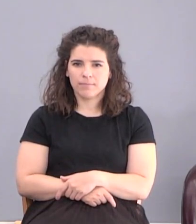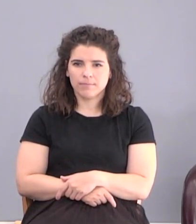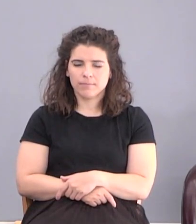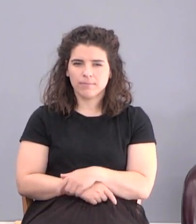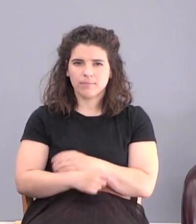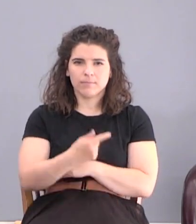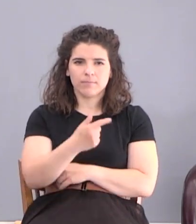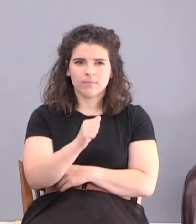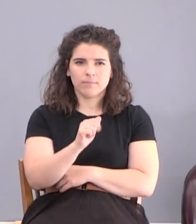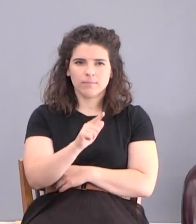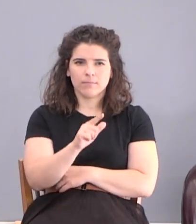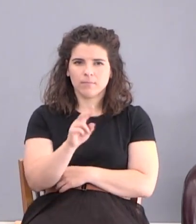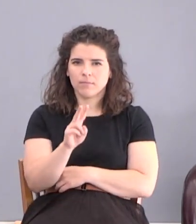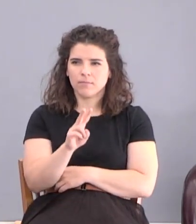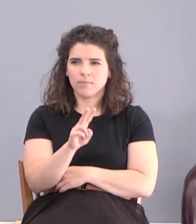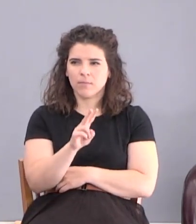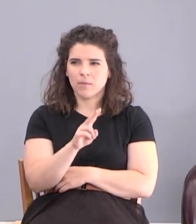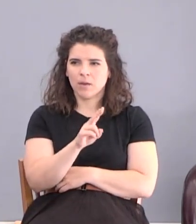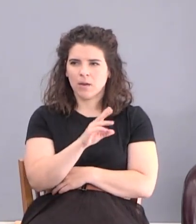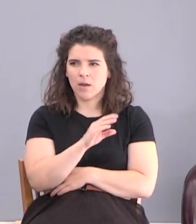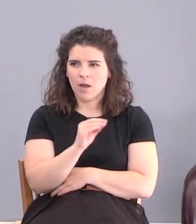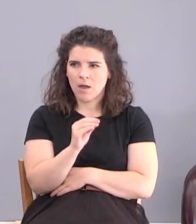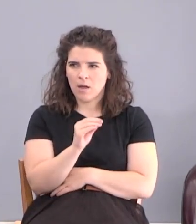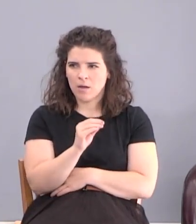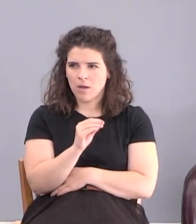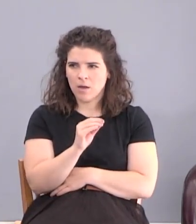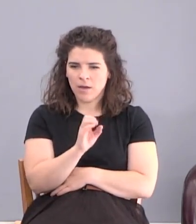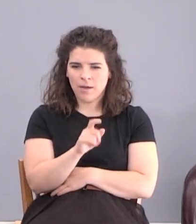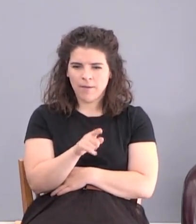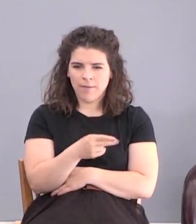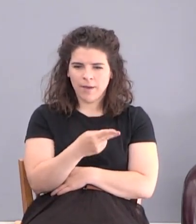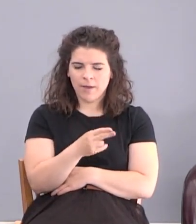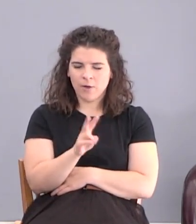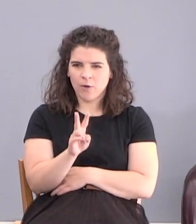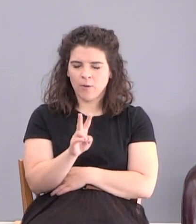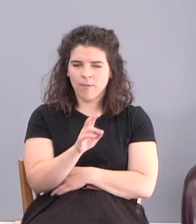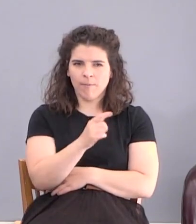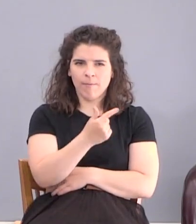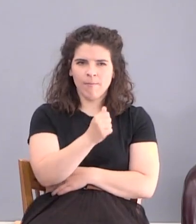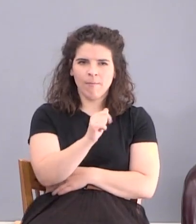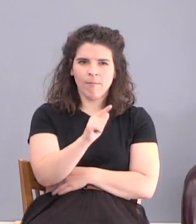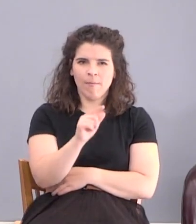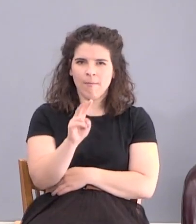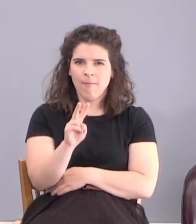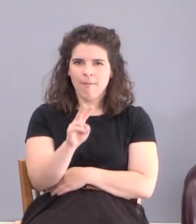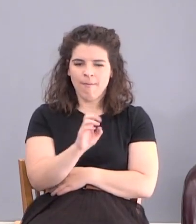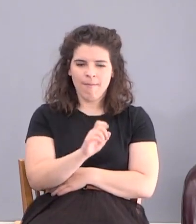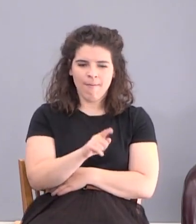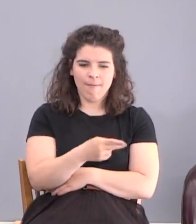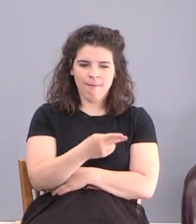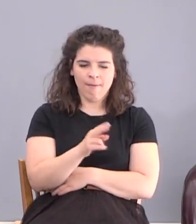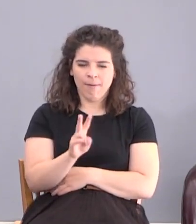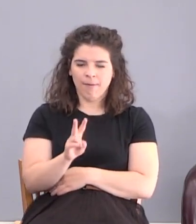Grab Galatians 2 and then also grab Ephesians chapter 2.